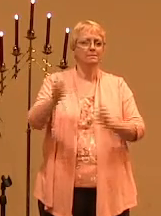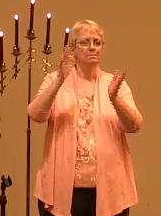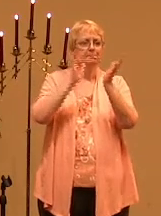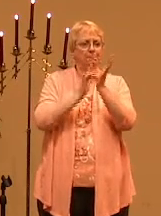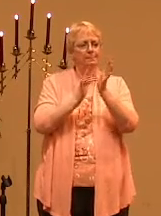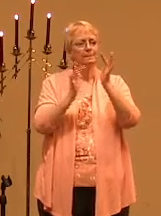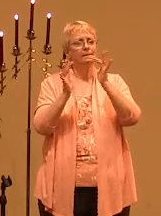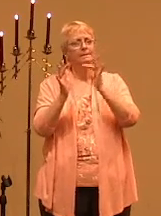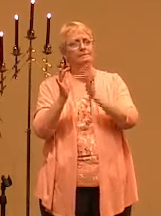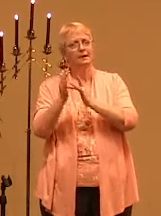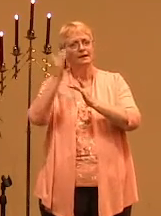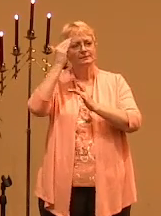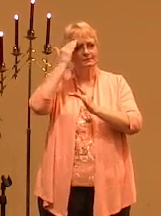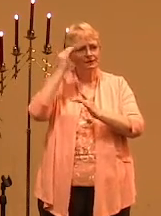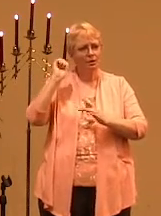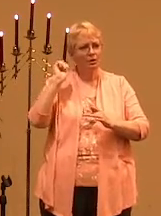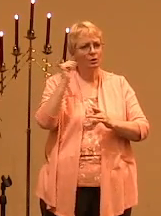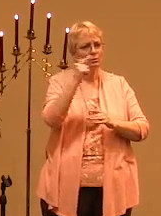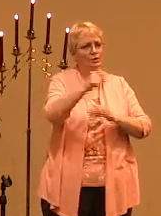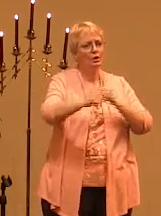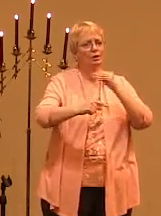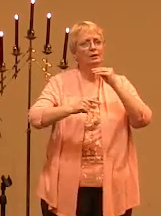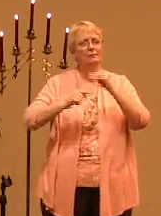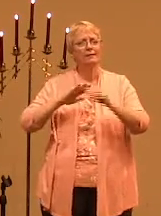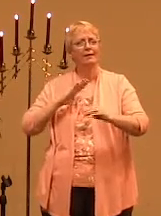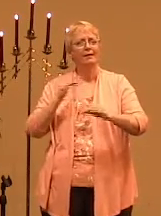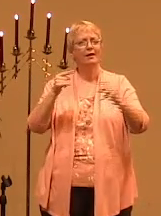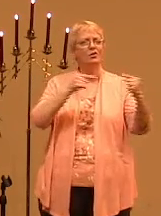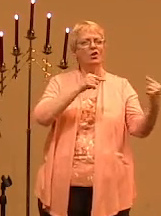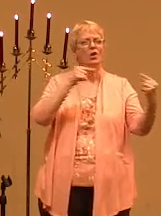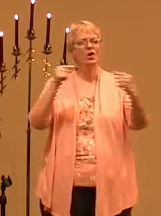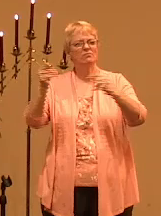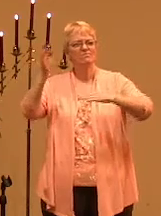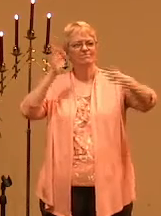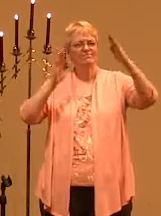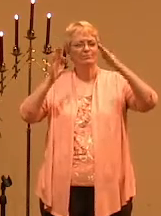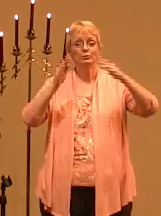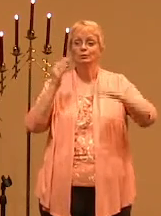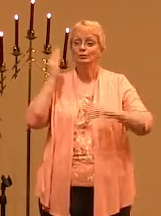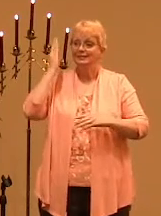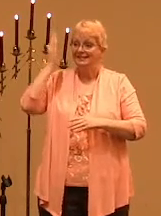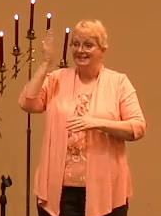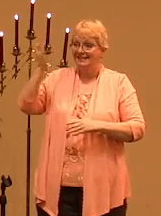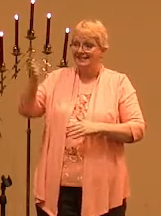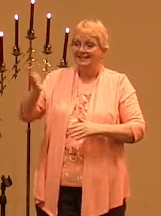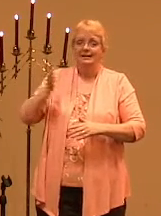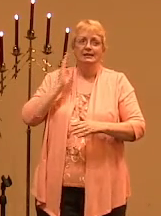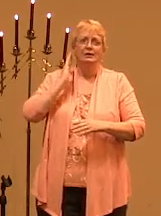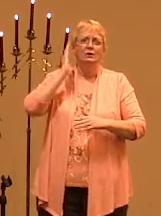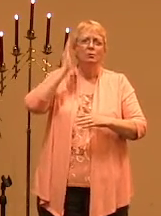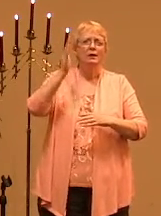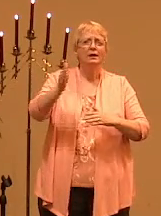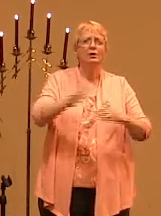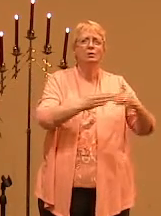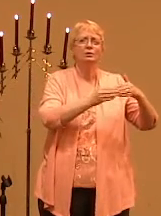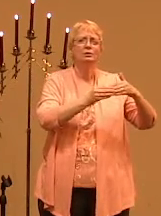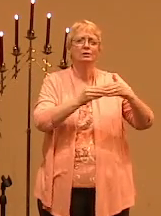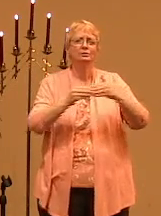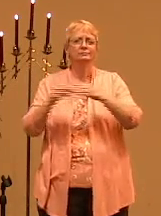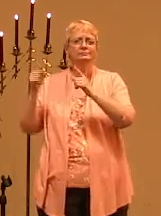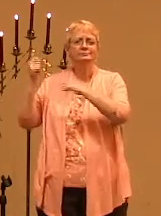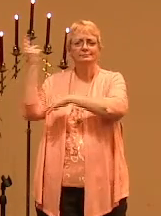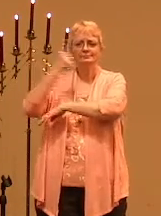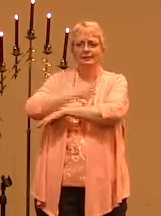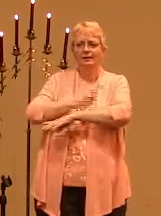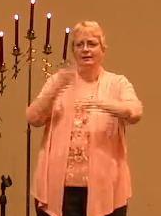one. Jesus knows all about our struggles. He will